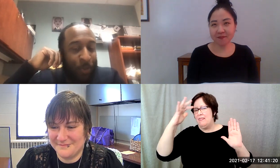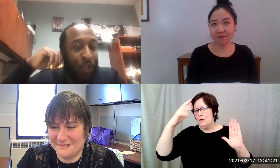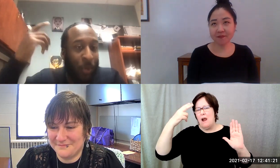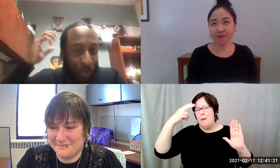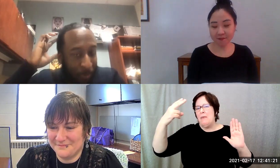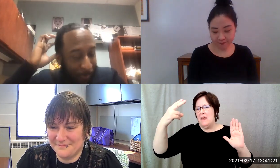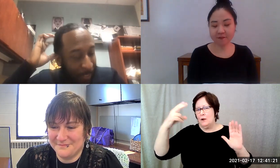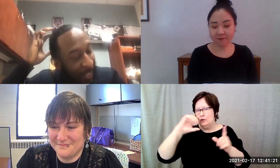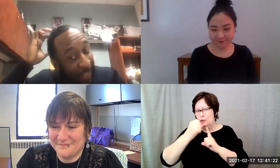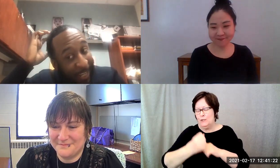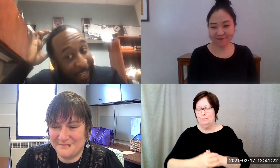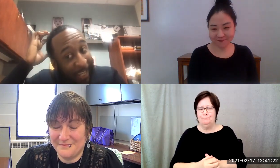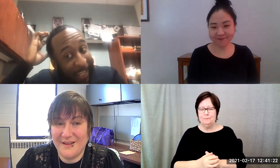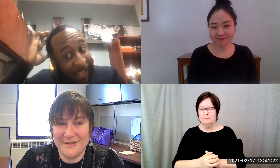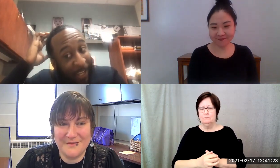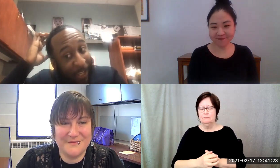hypothetical situation.